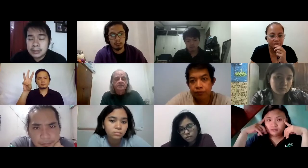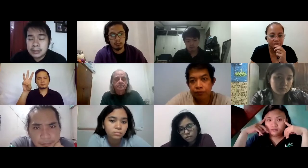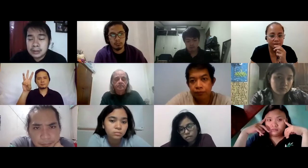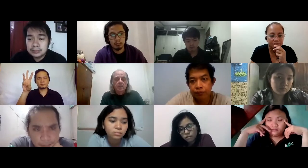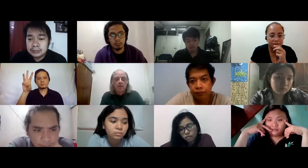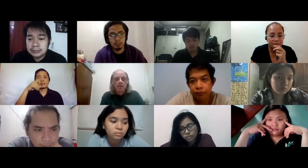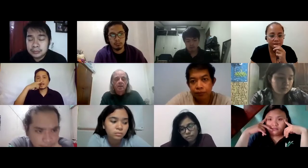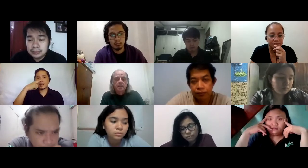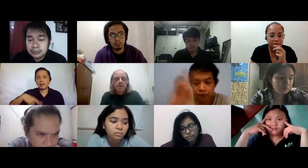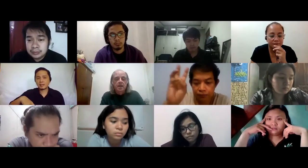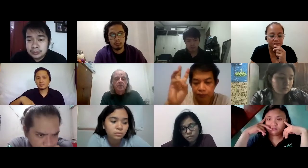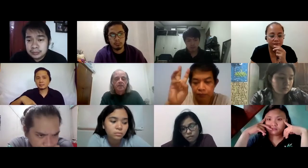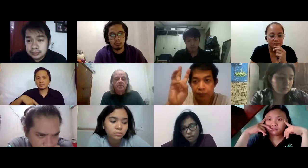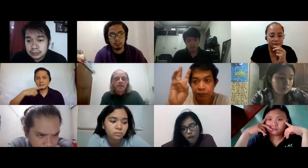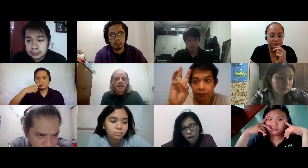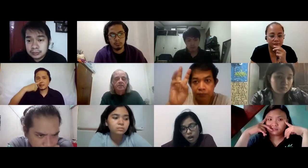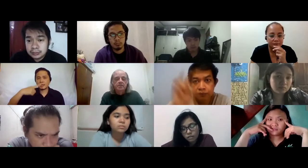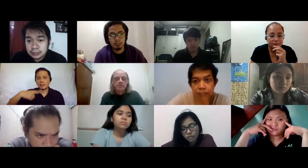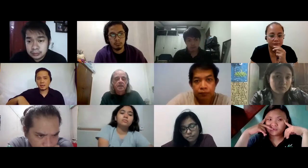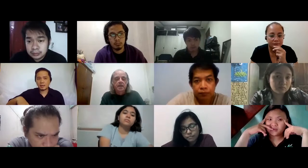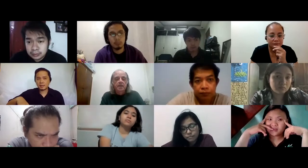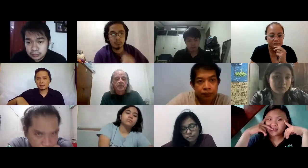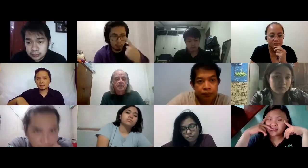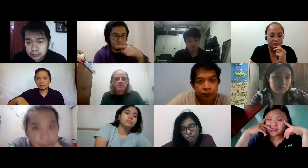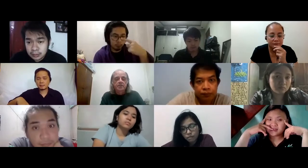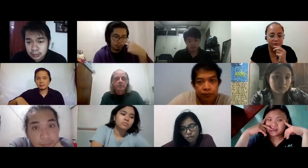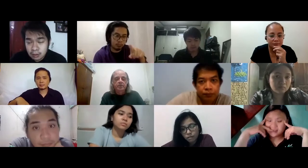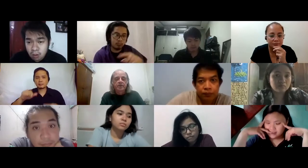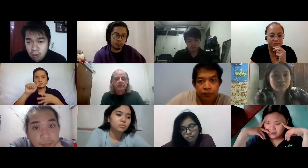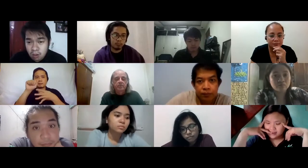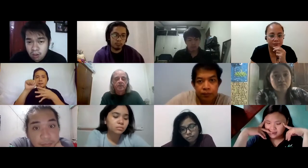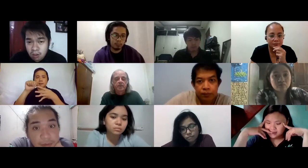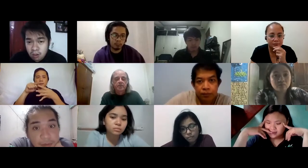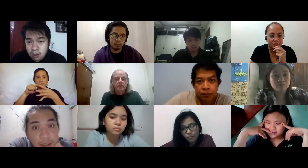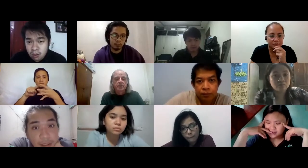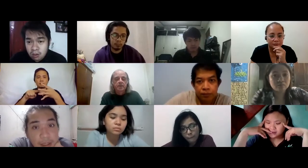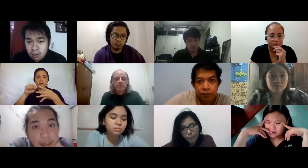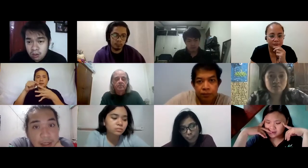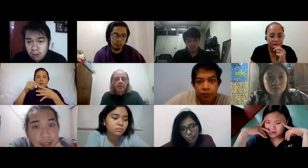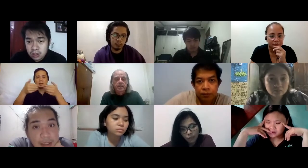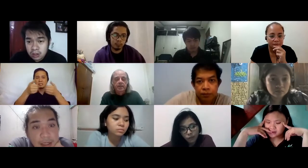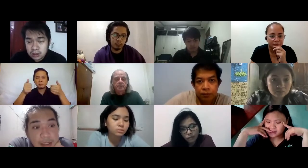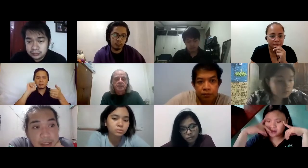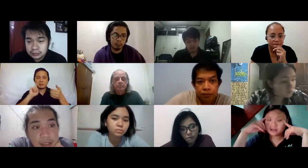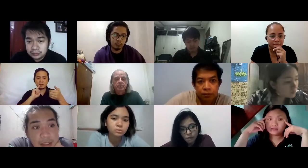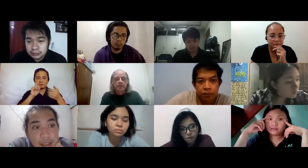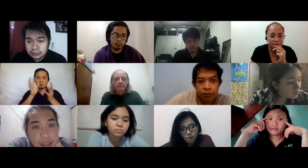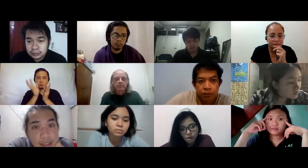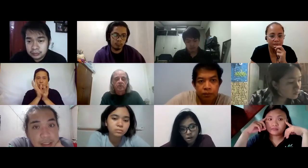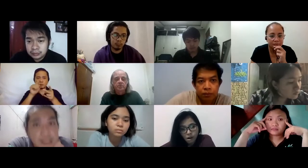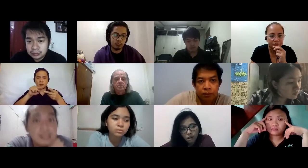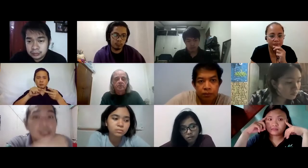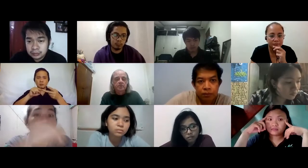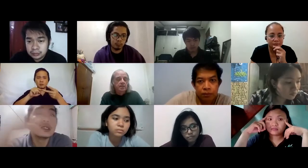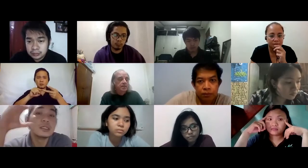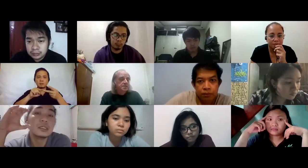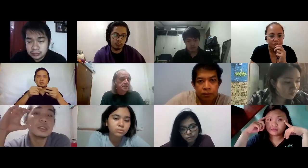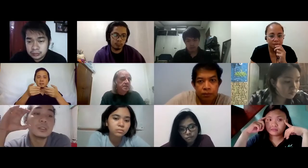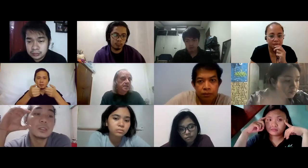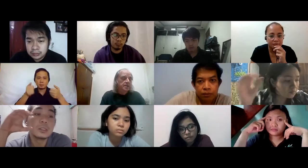Thailand. Thailand has a separate deaf community, B, a separate deaf